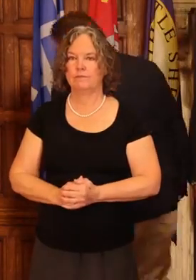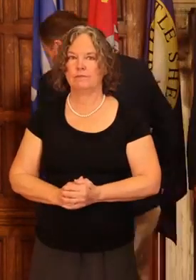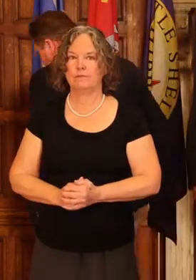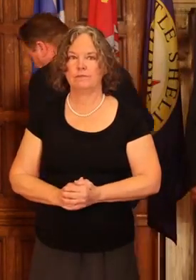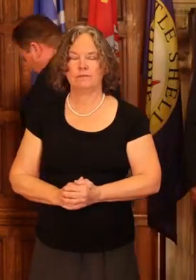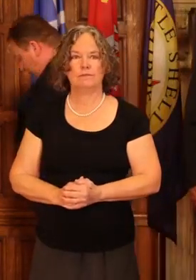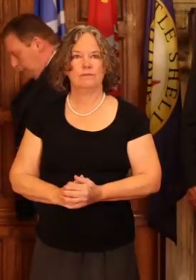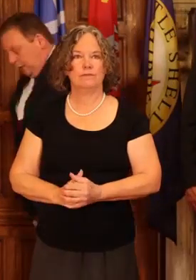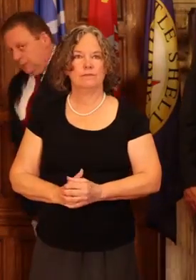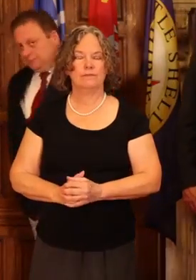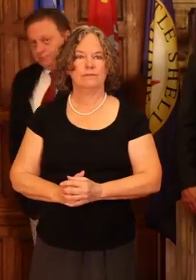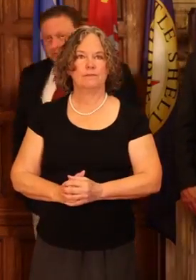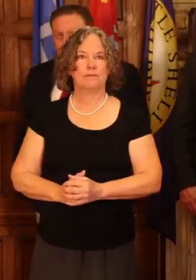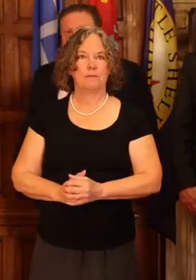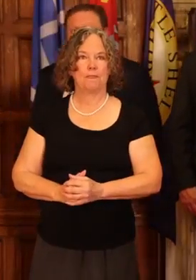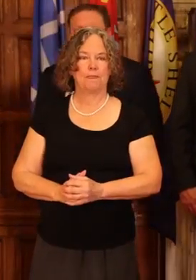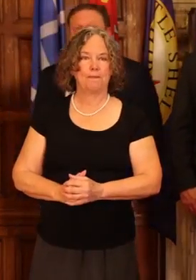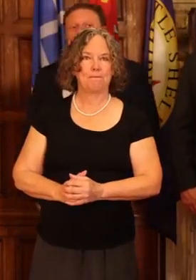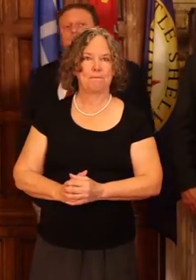Okay, Holly?